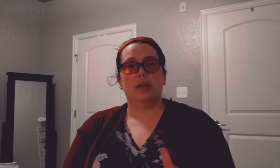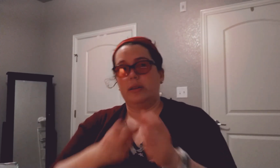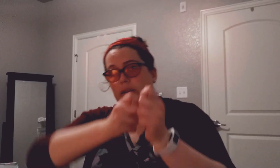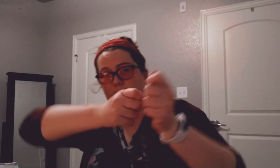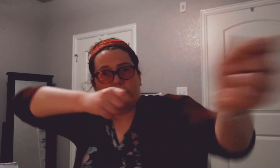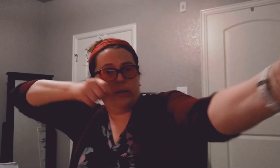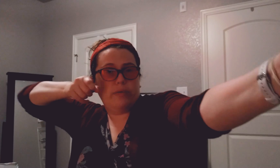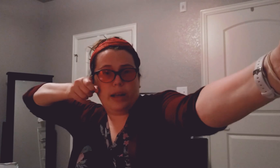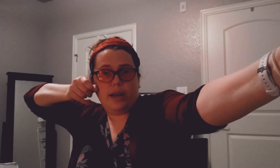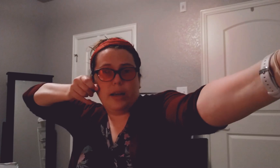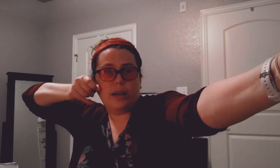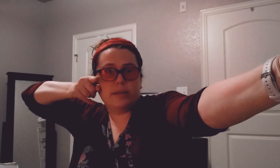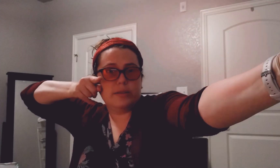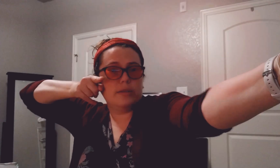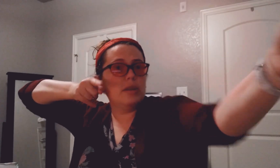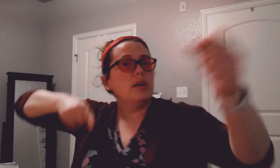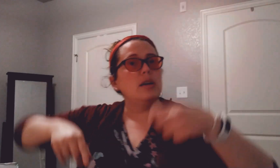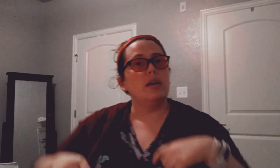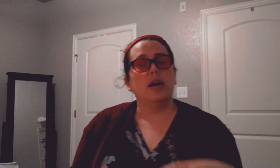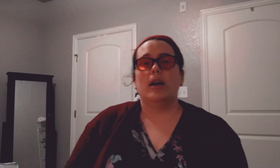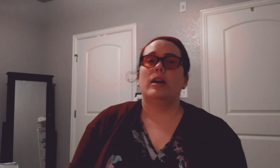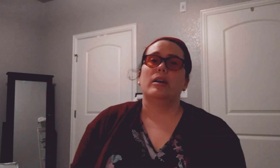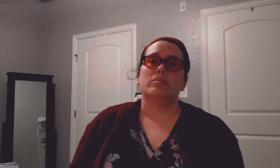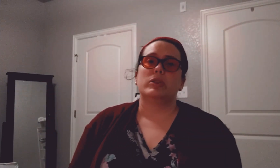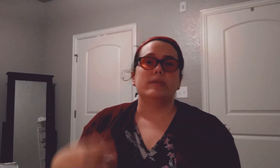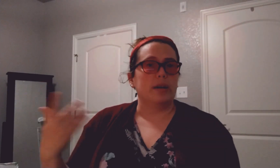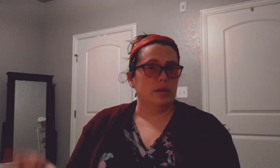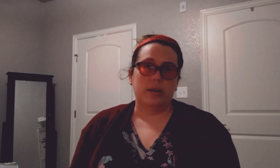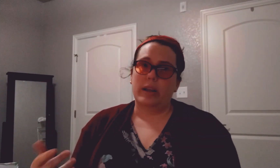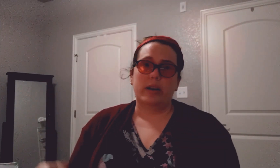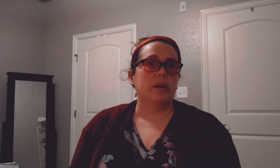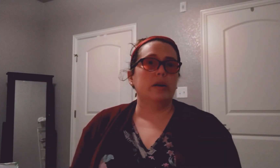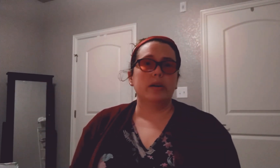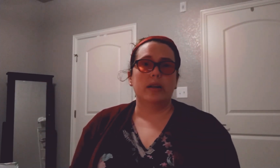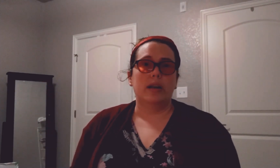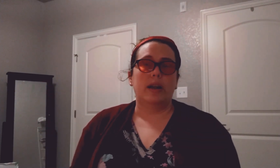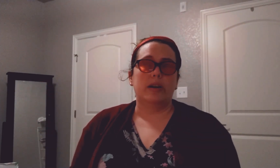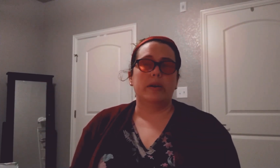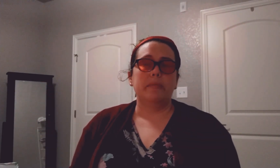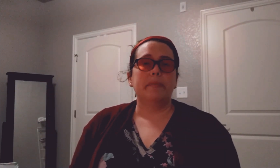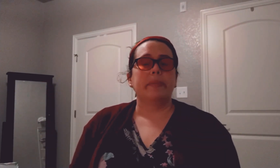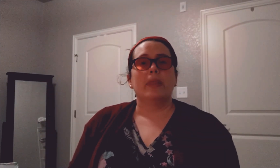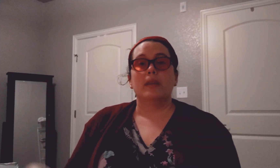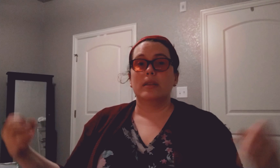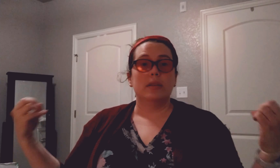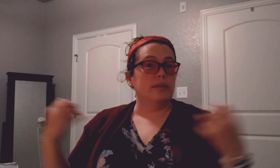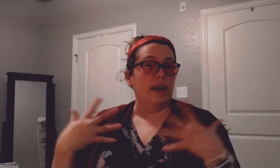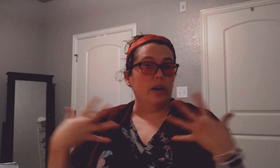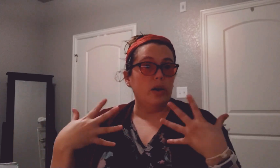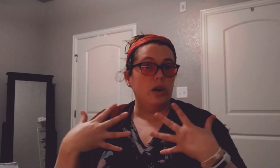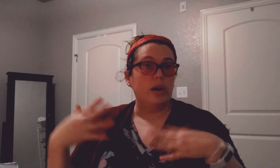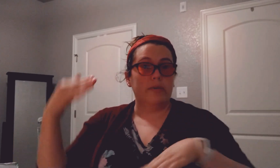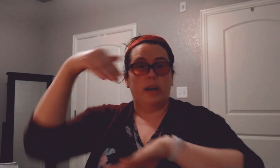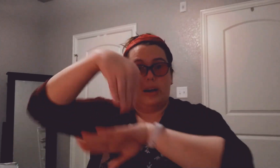So the arrow flies, just like an arrow. The terror of